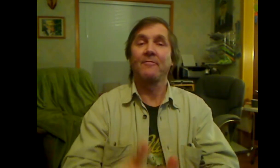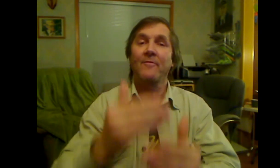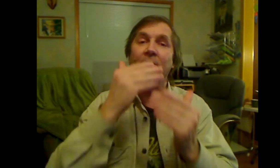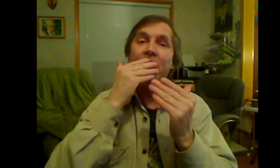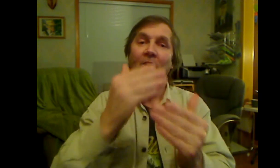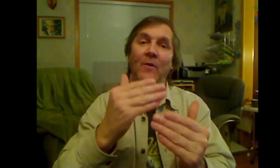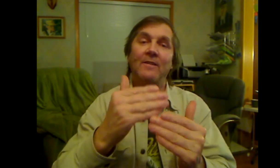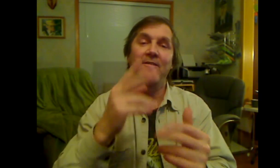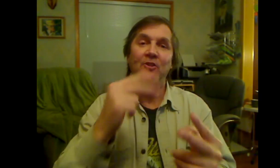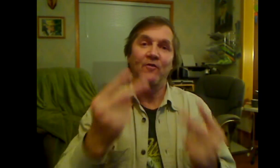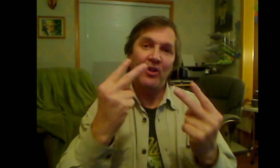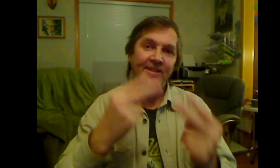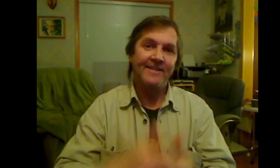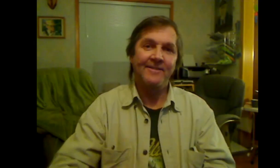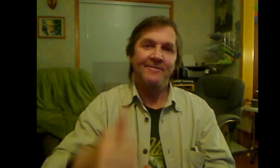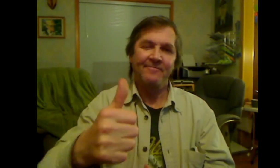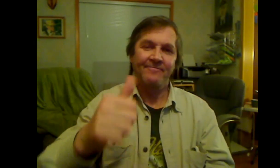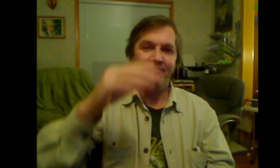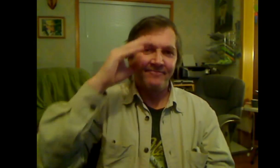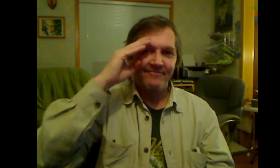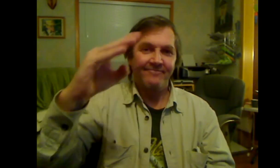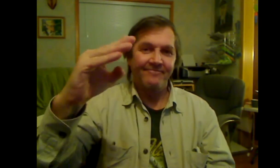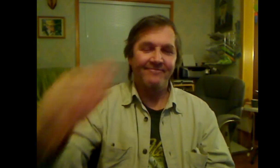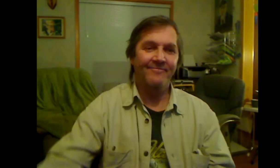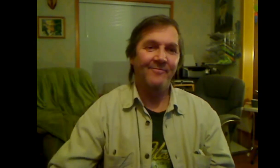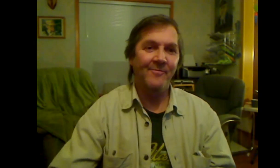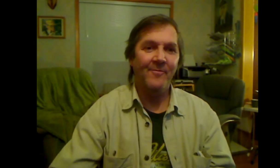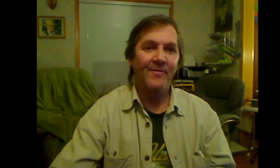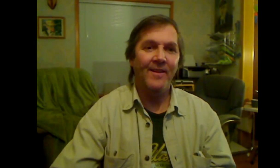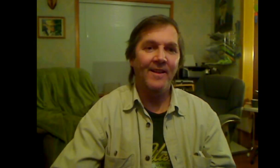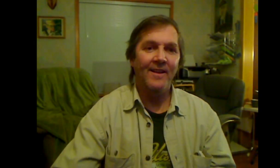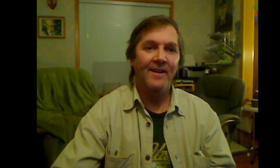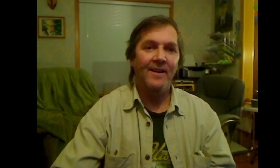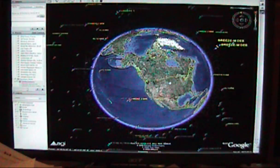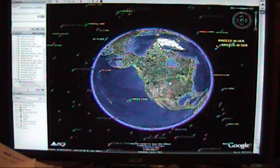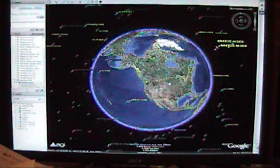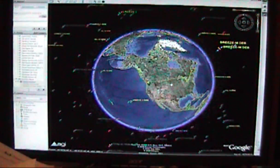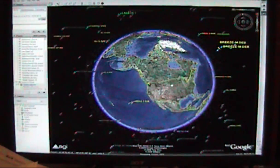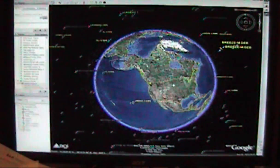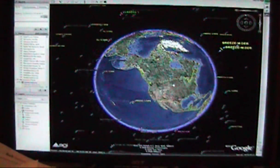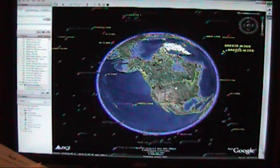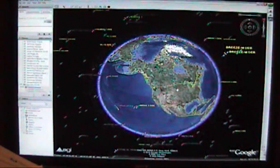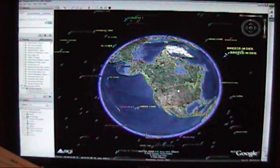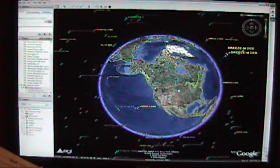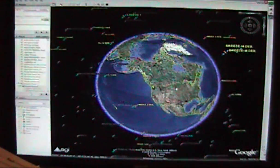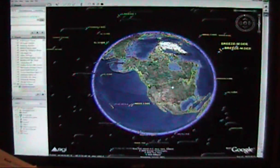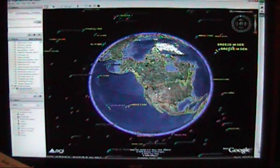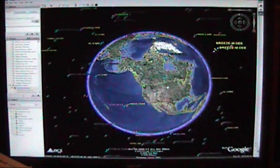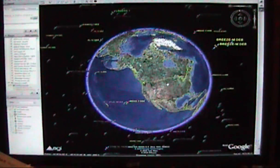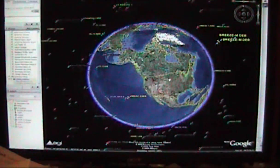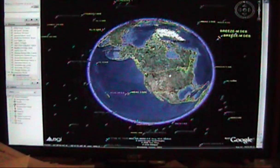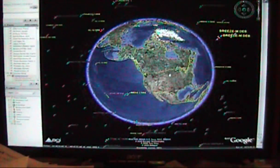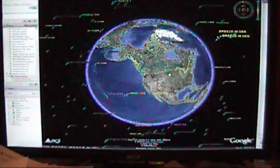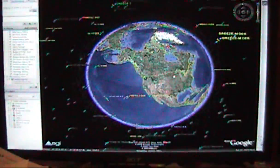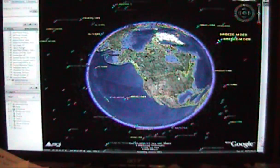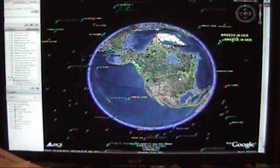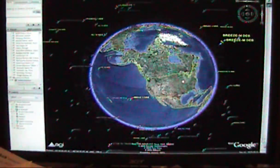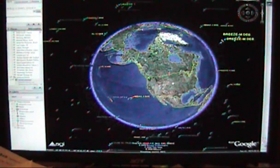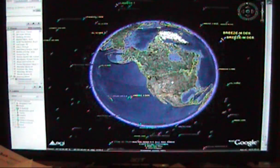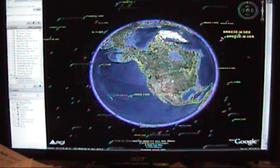And I tried to explain it. When you're that age, send them $25 a week, and every week, like clockwork, they send me a